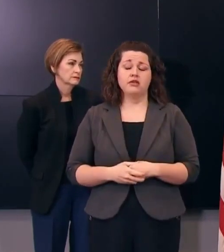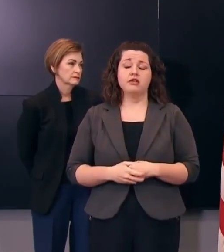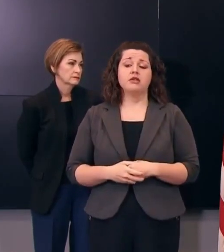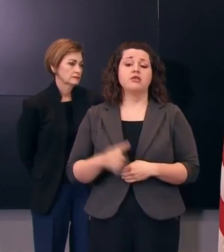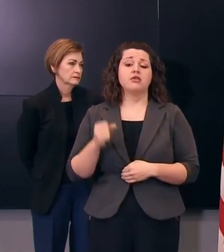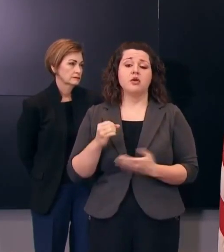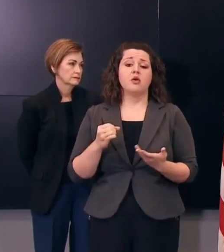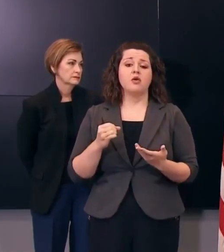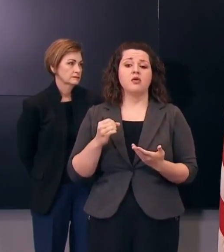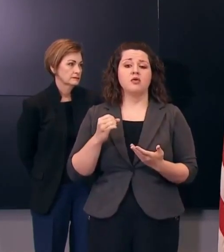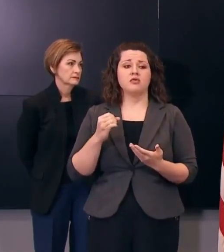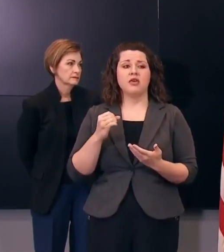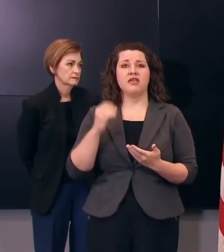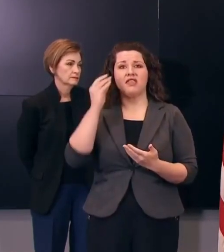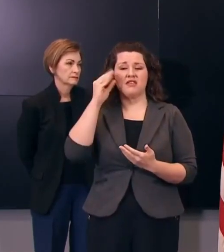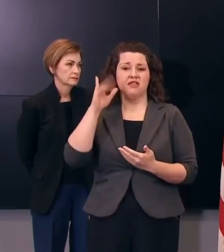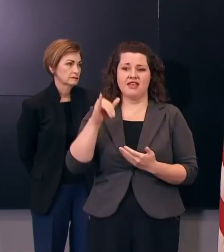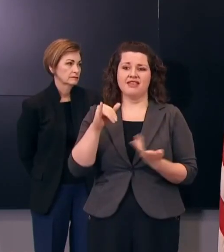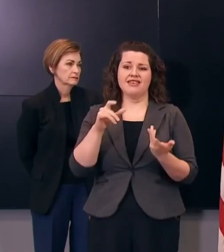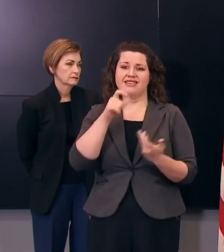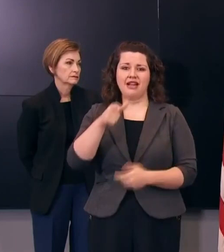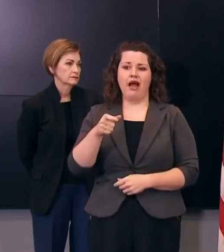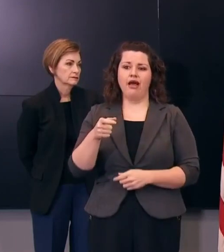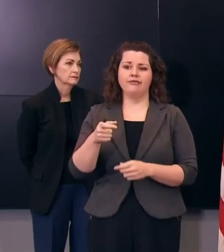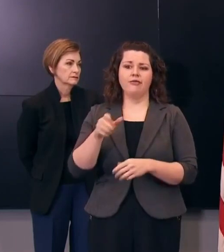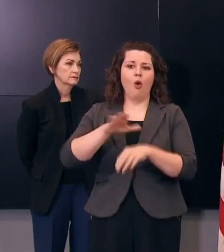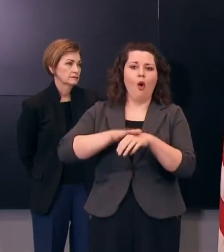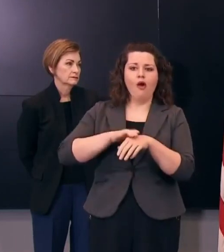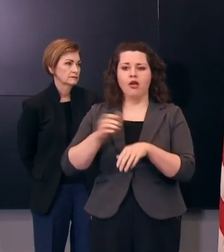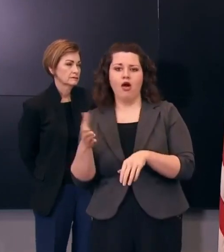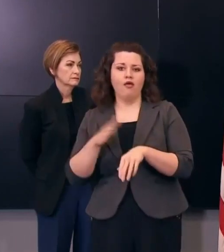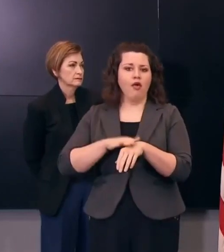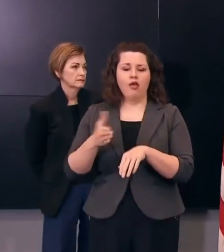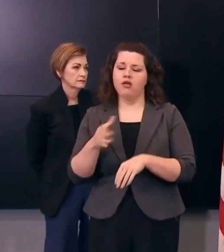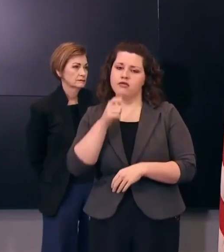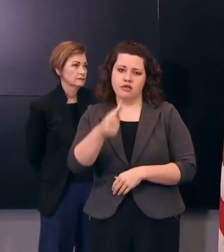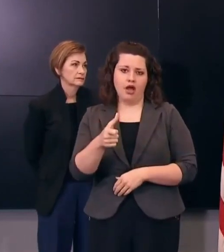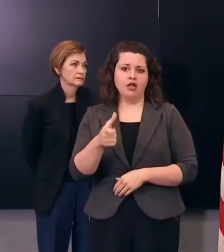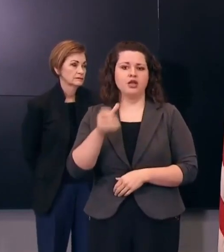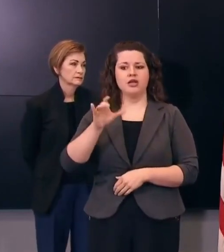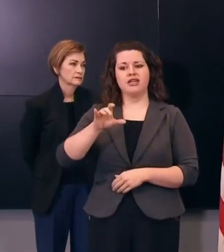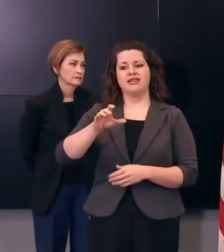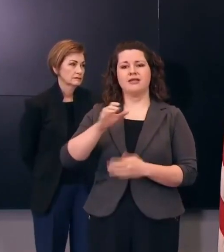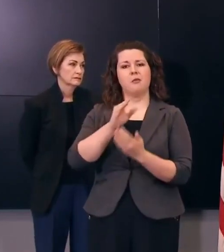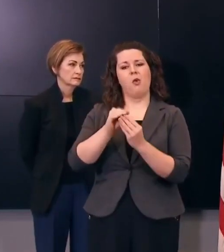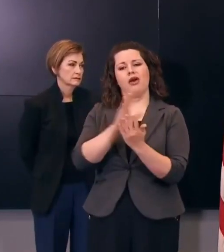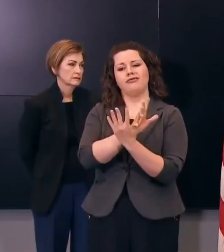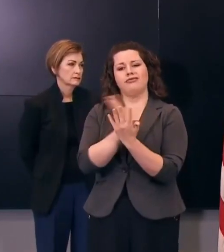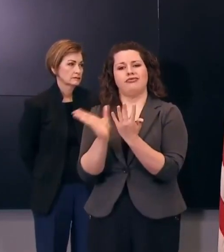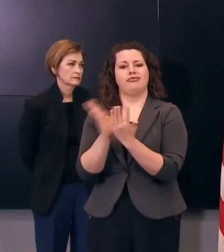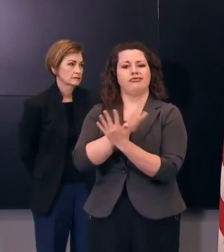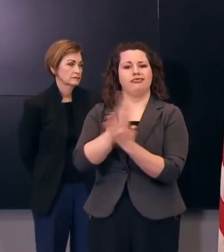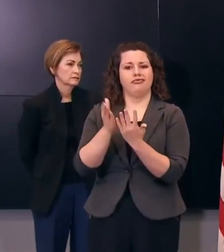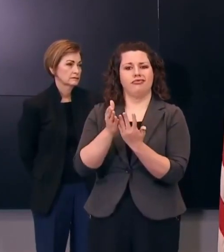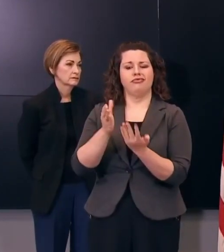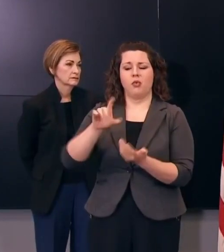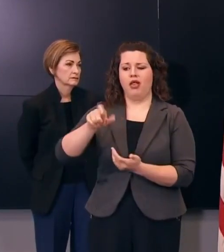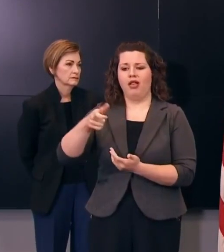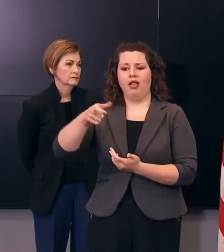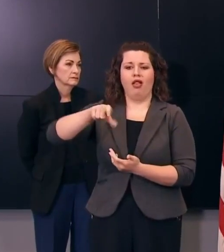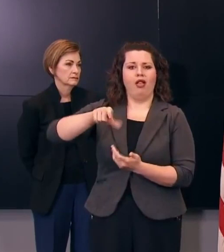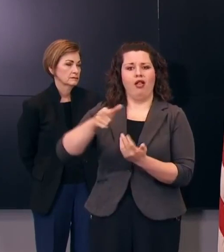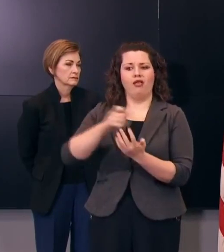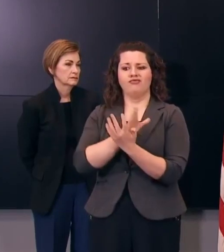this as a dial and not a switch. We will recommend turning the dial up and down over